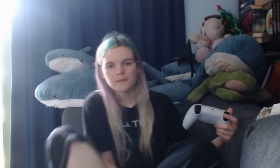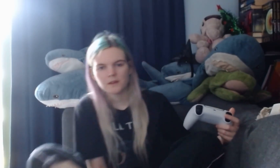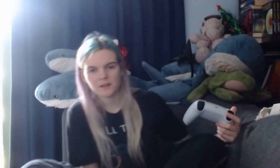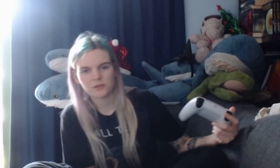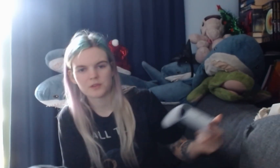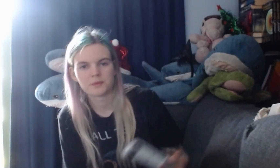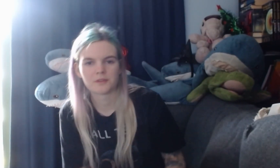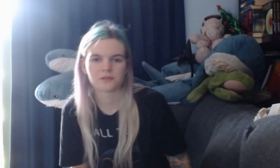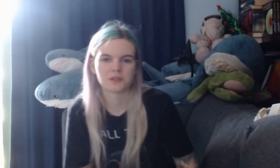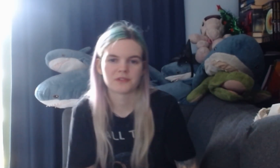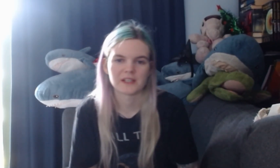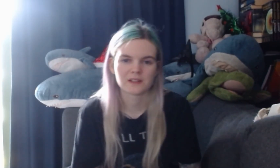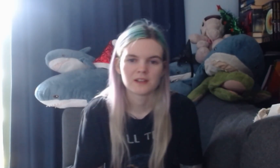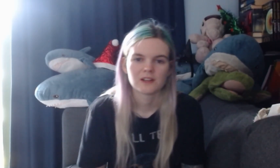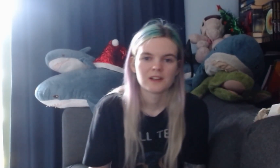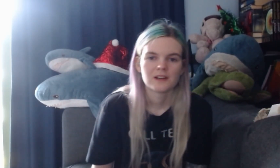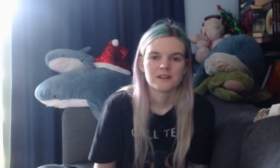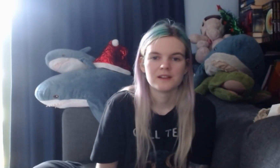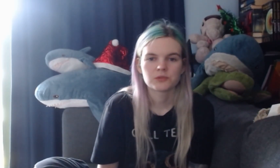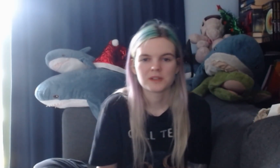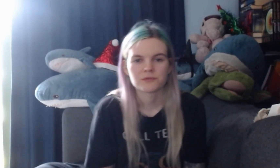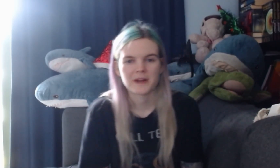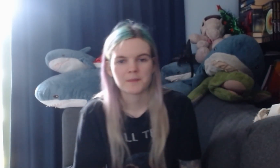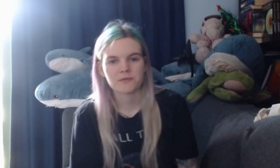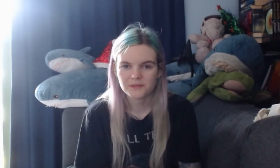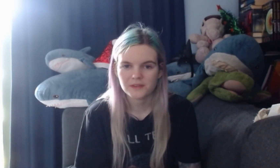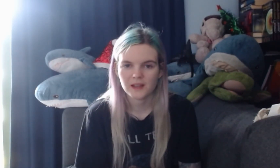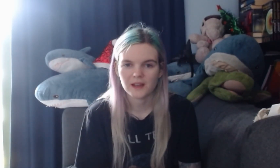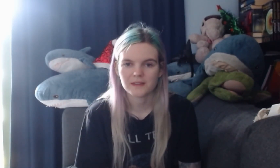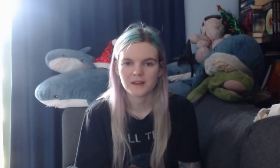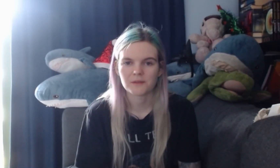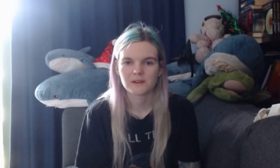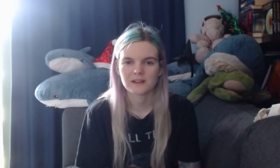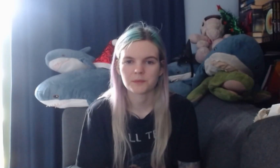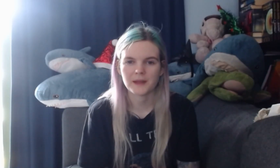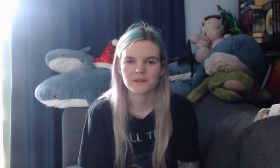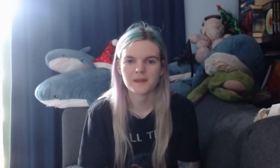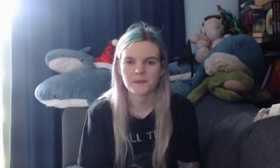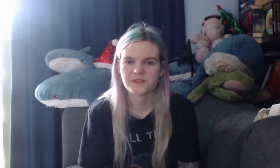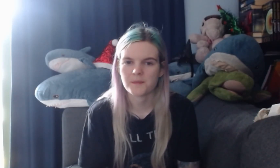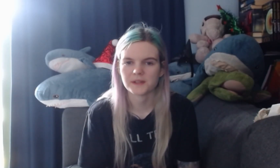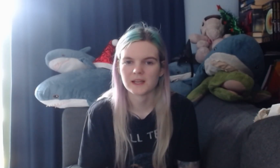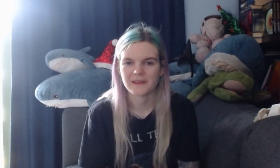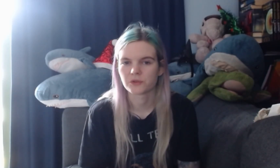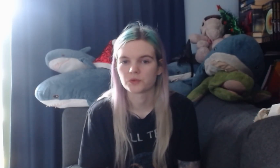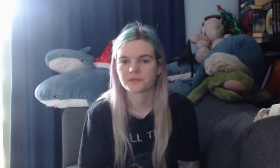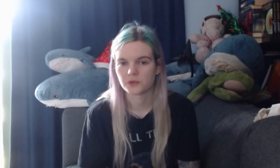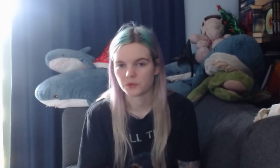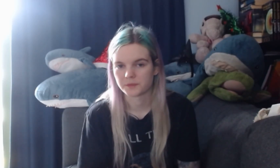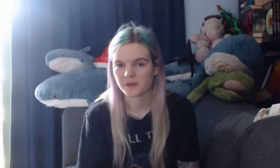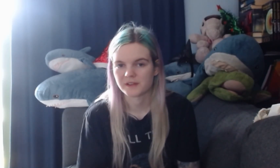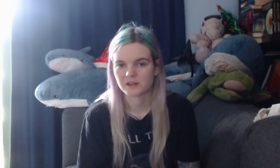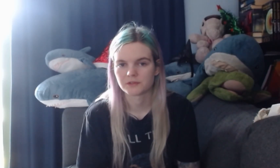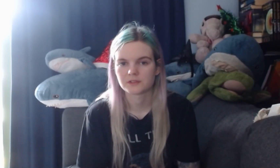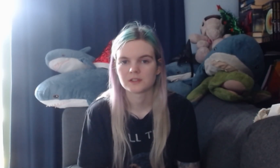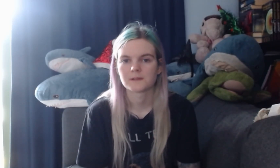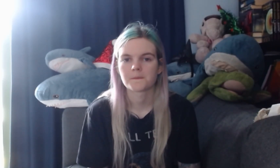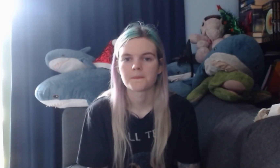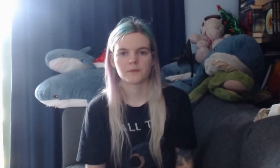to the thing literally frame by frame, and I will explain step by step, but I cannot do it fluent myself. So